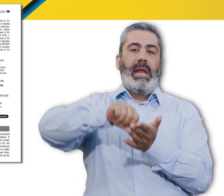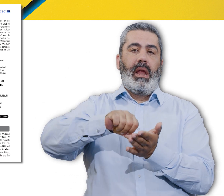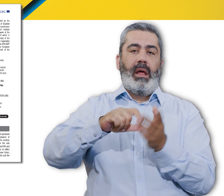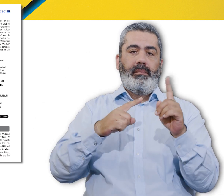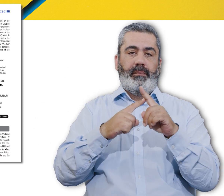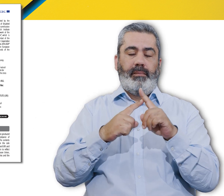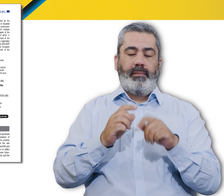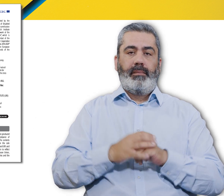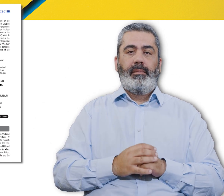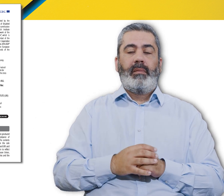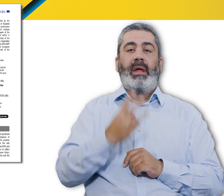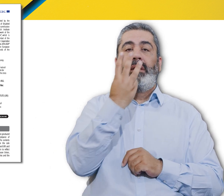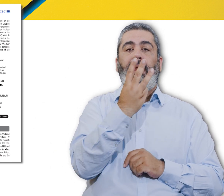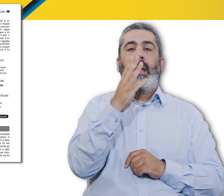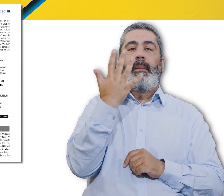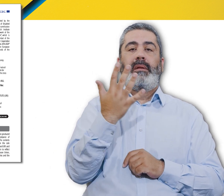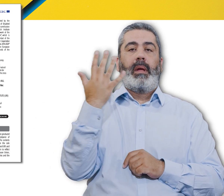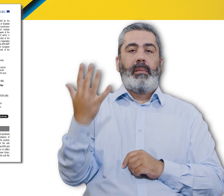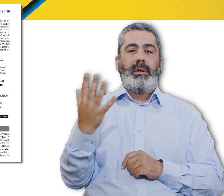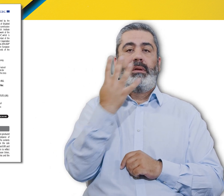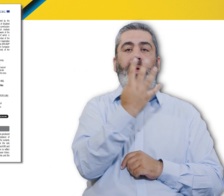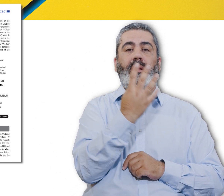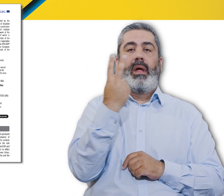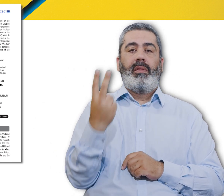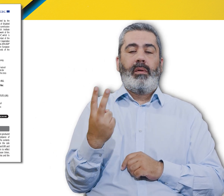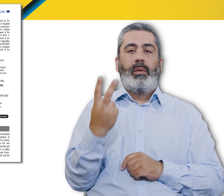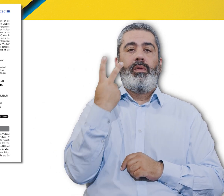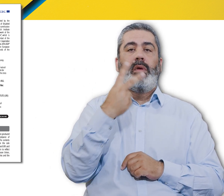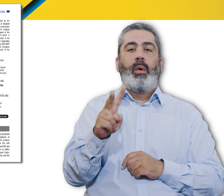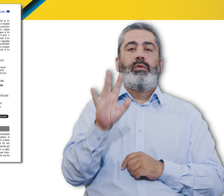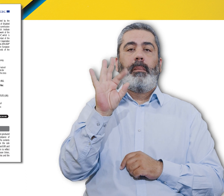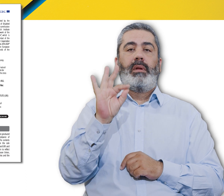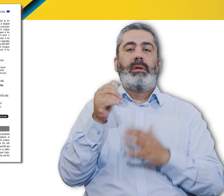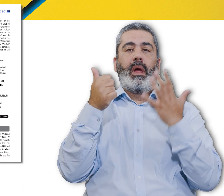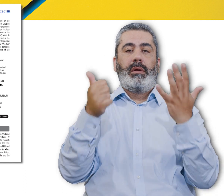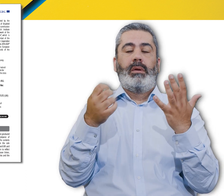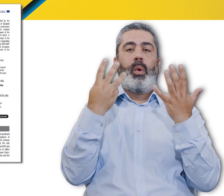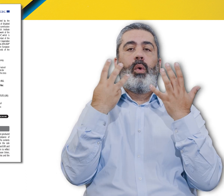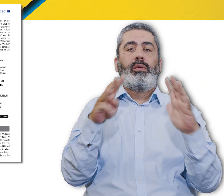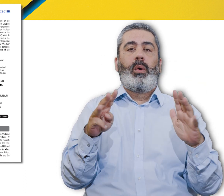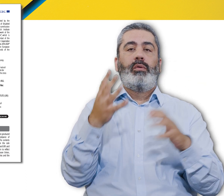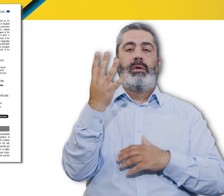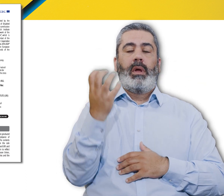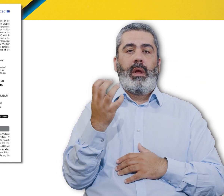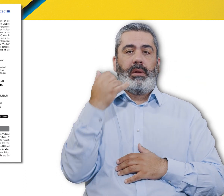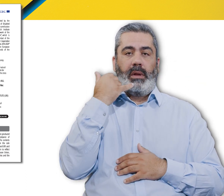Phone, +355 42 256 840, email,